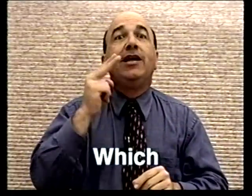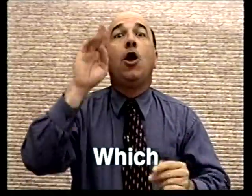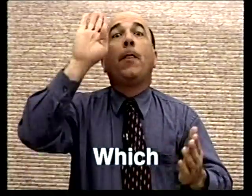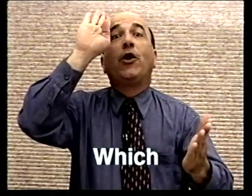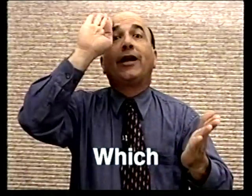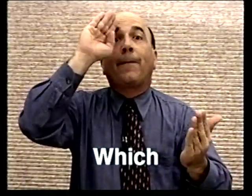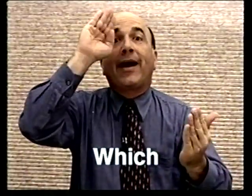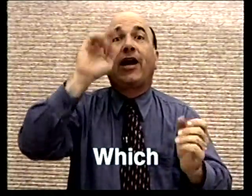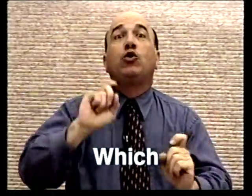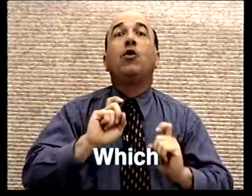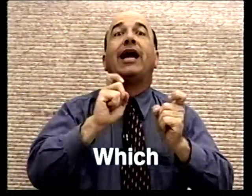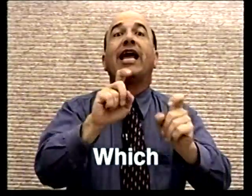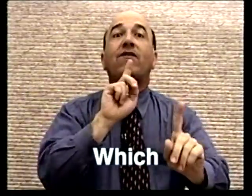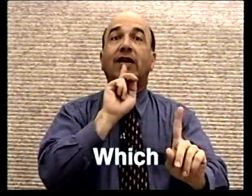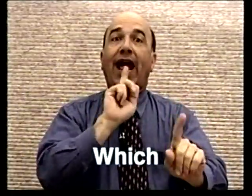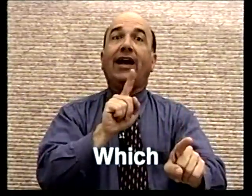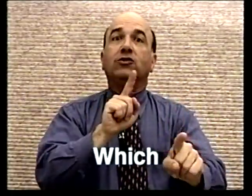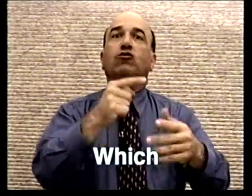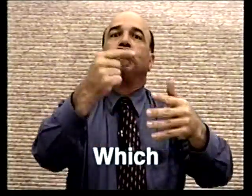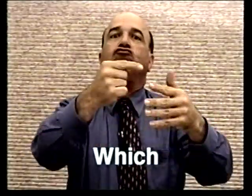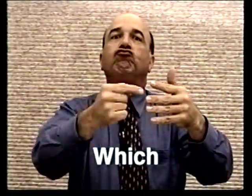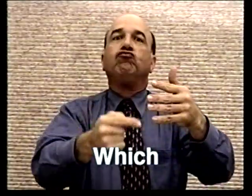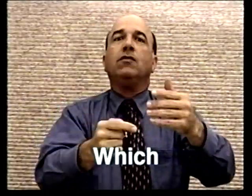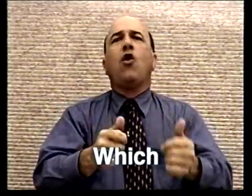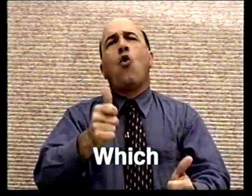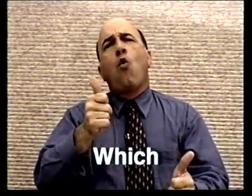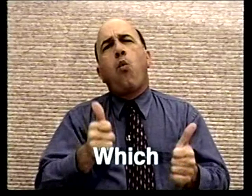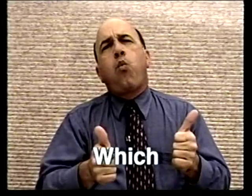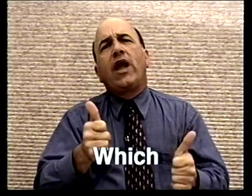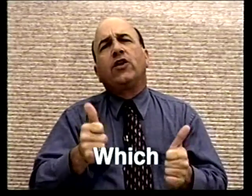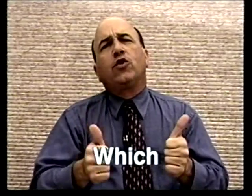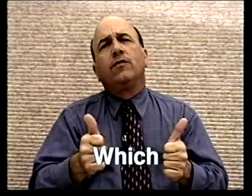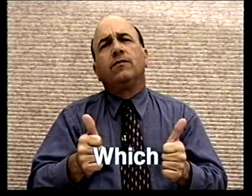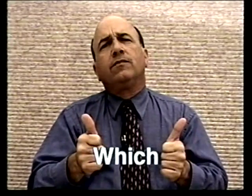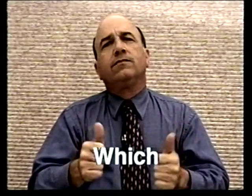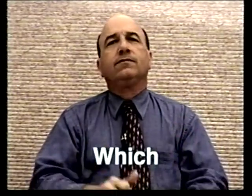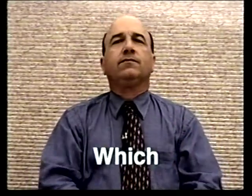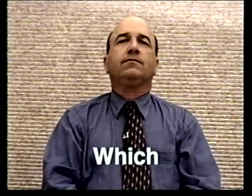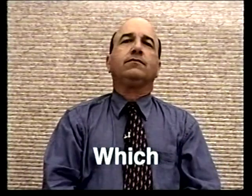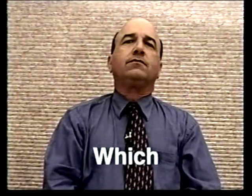see but expect to give an answer. Which.